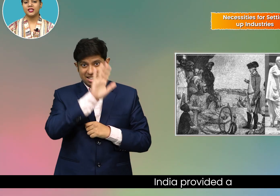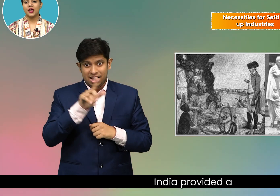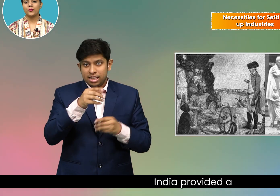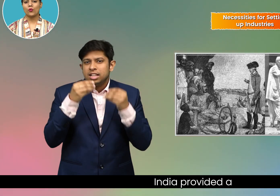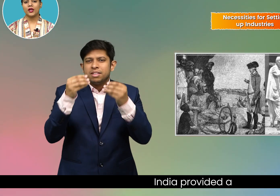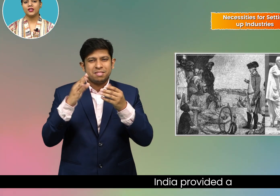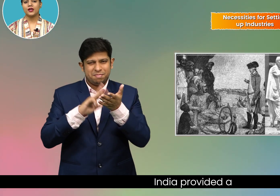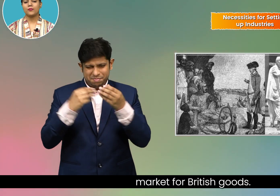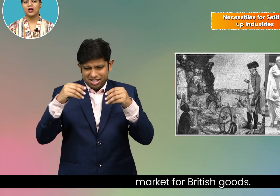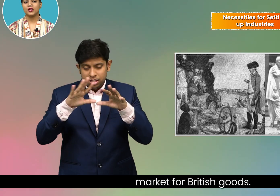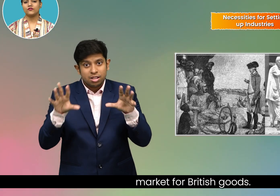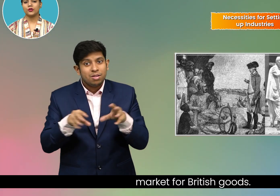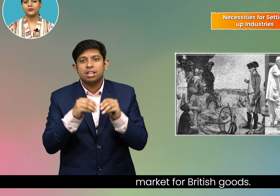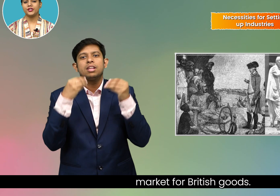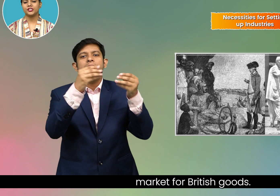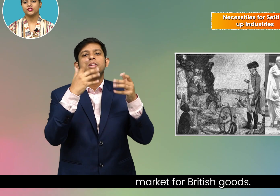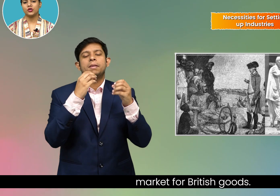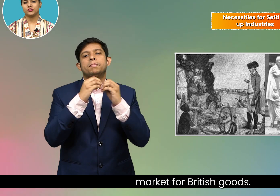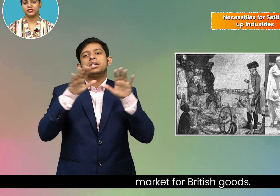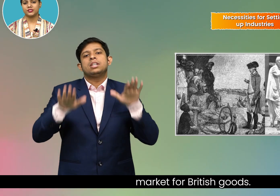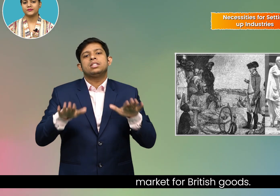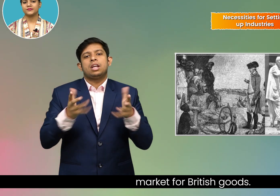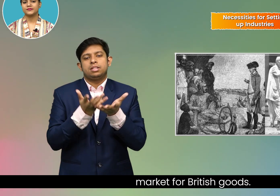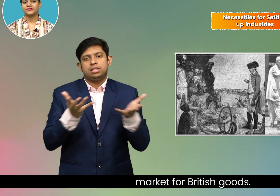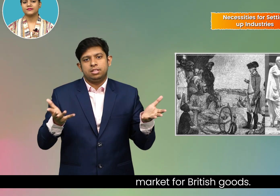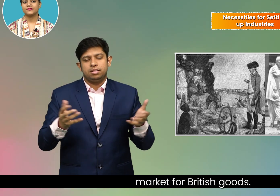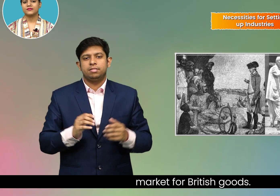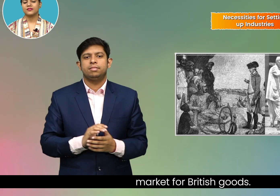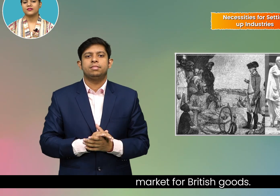that India provided a market for British goods.